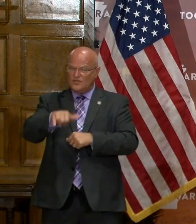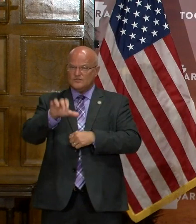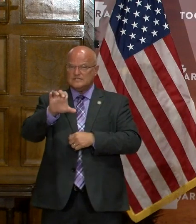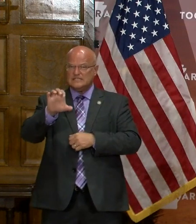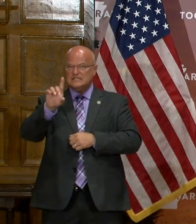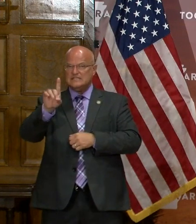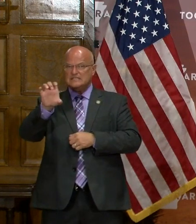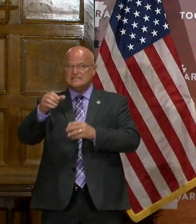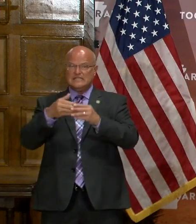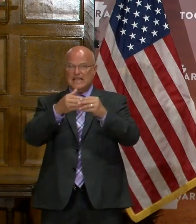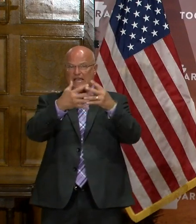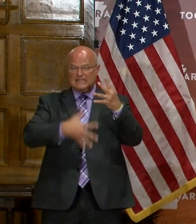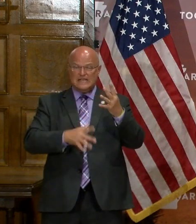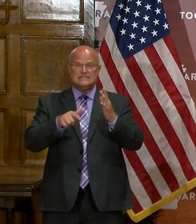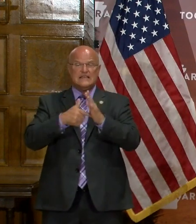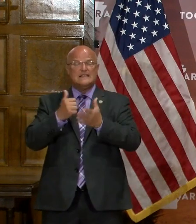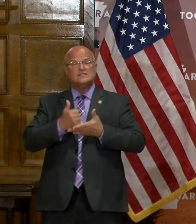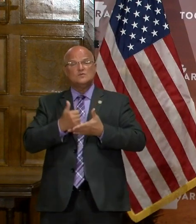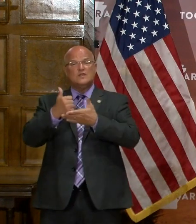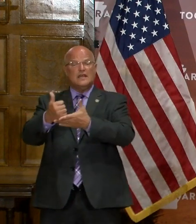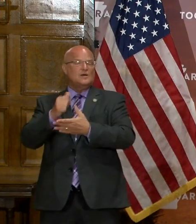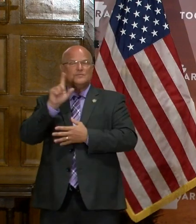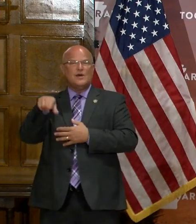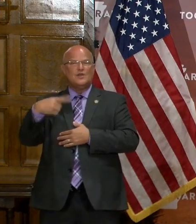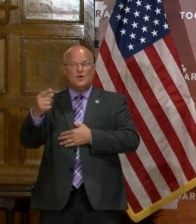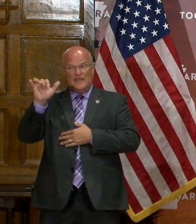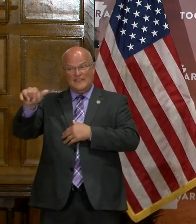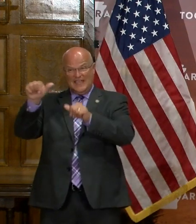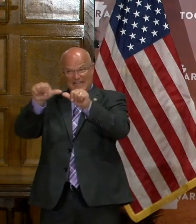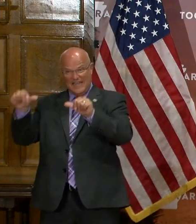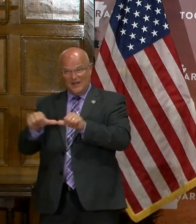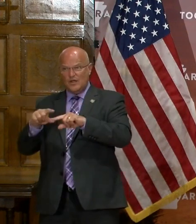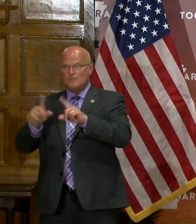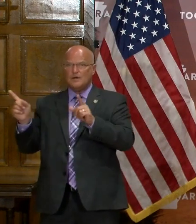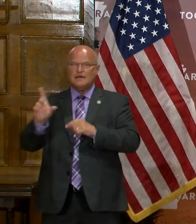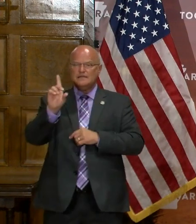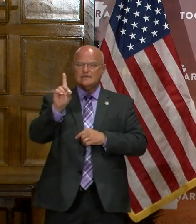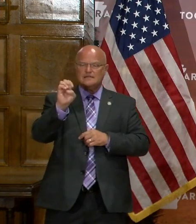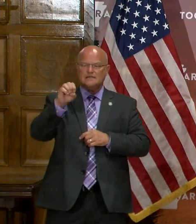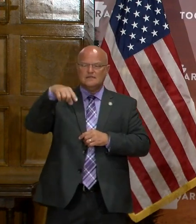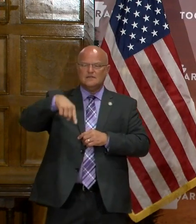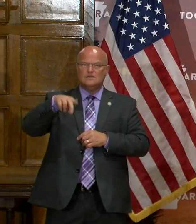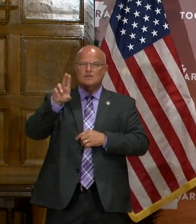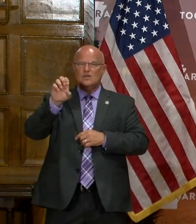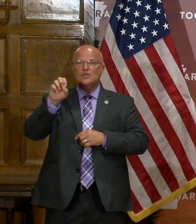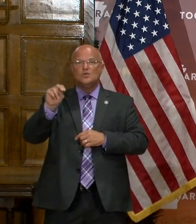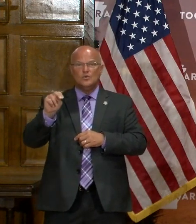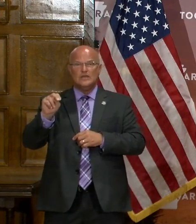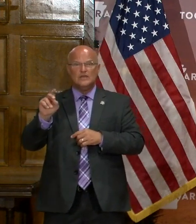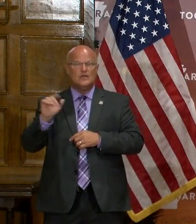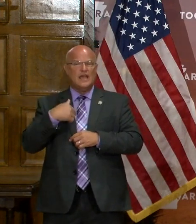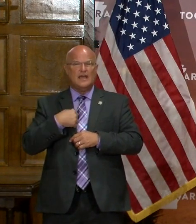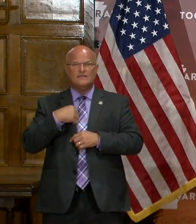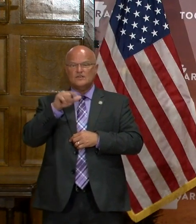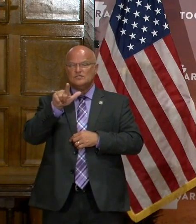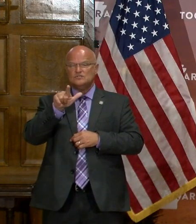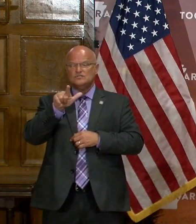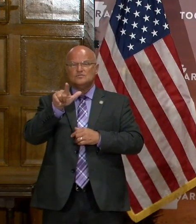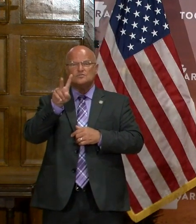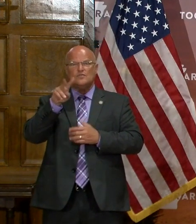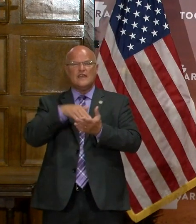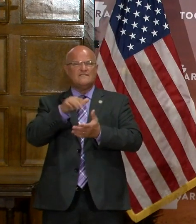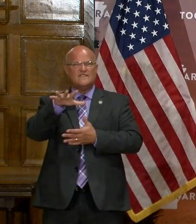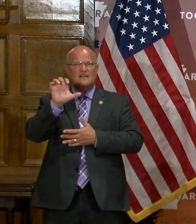CDC guidelines, and this will help not just in that area, but down in DeQueen as well, where we have 2,500 Marshallese